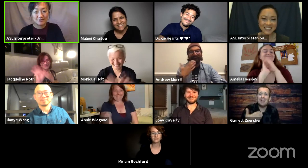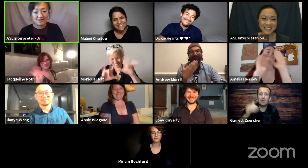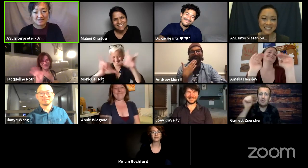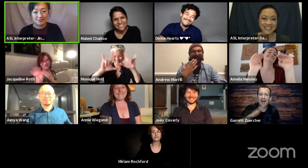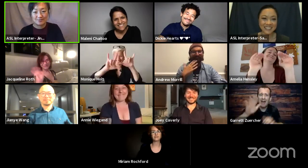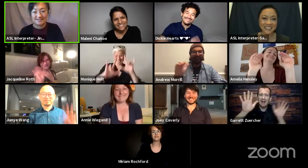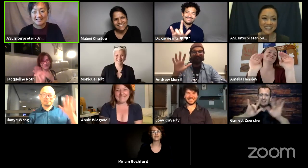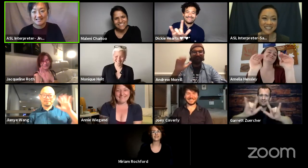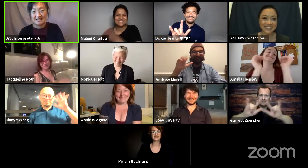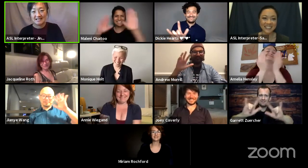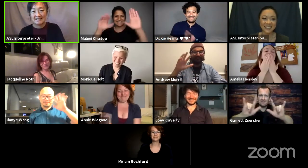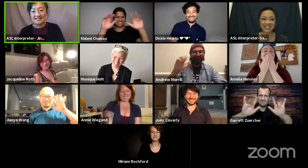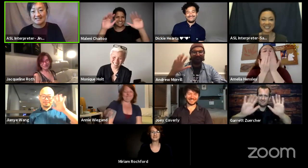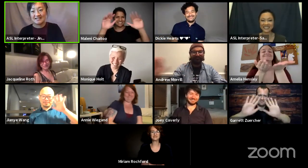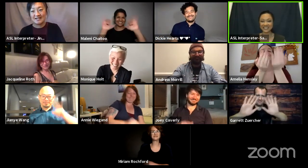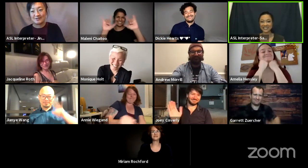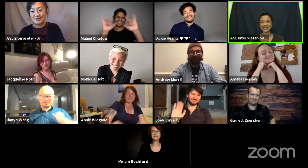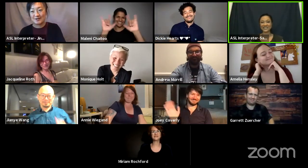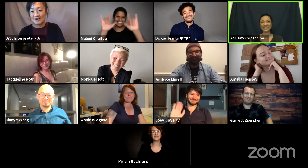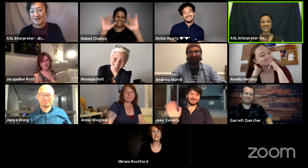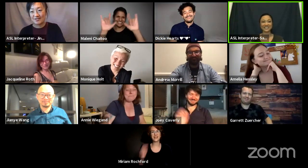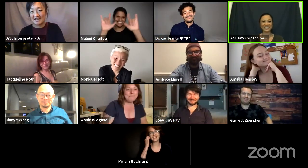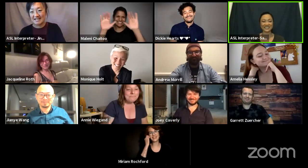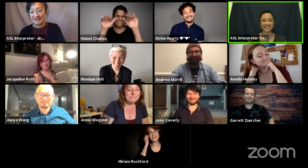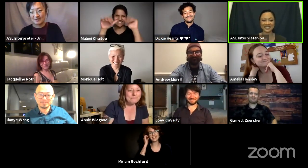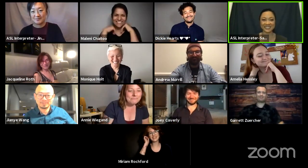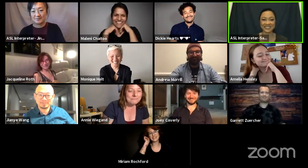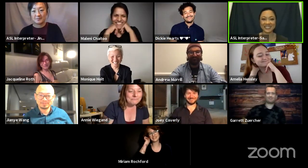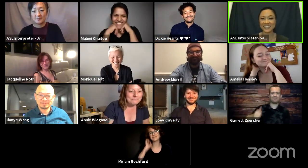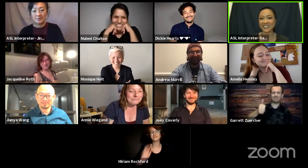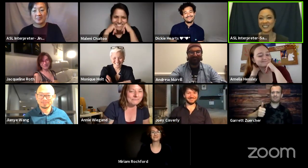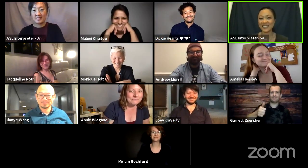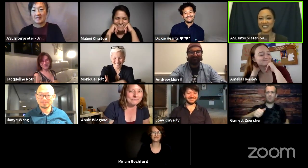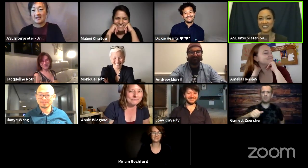everyone. Thank you. Love you all. Thank Bye. You. Thank you.